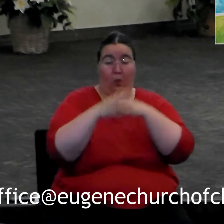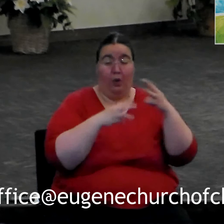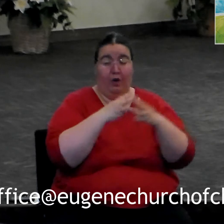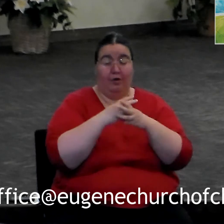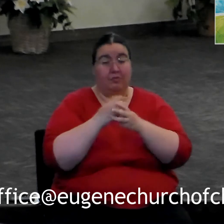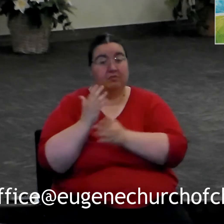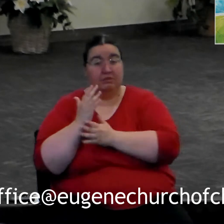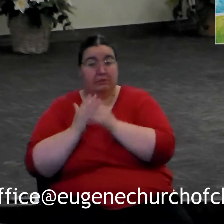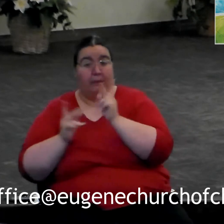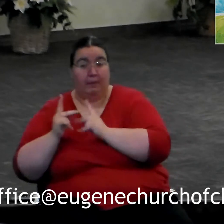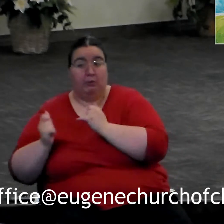it does not matter.